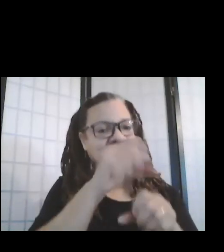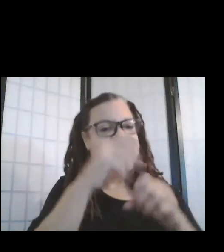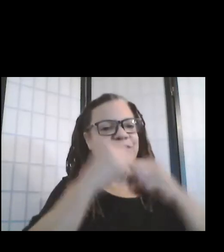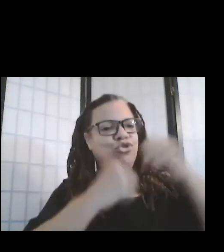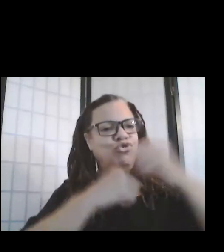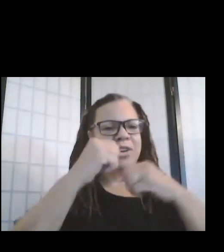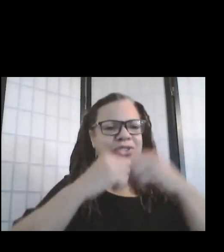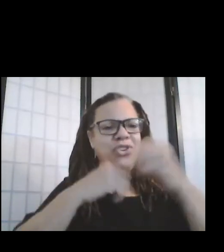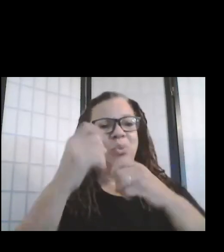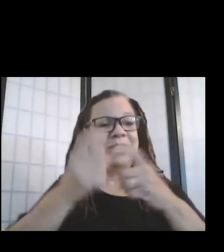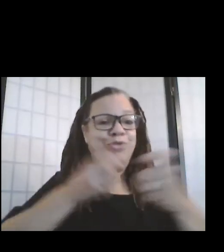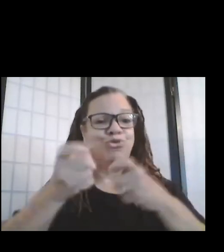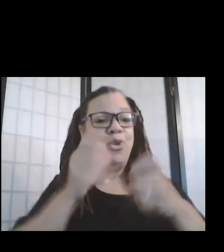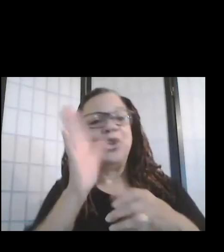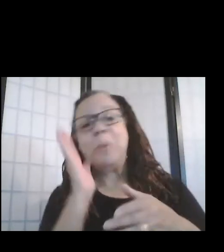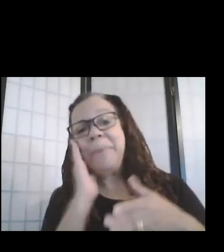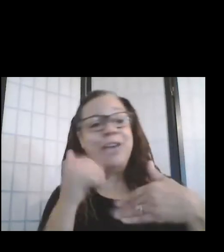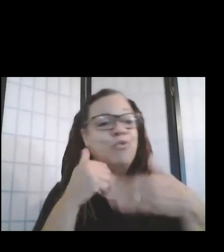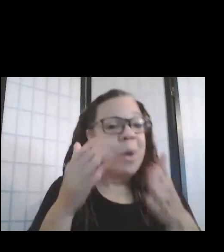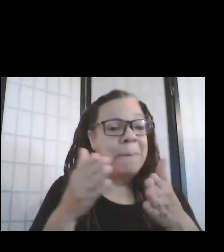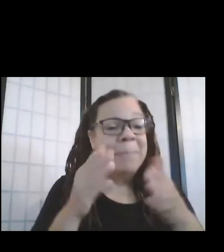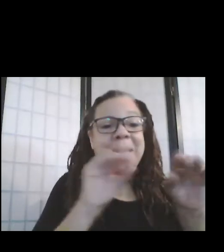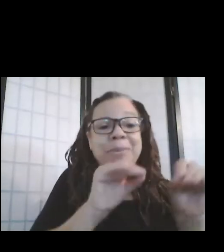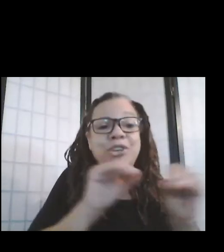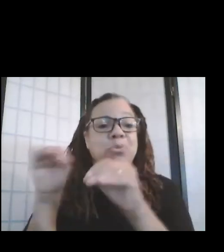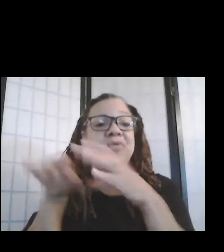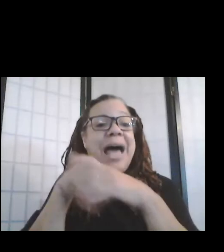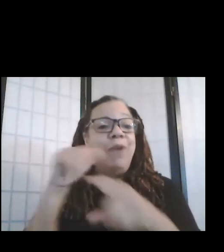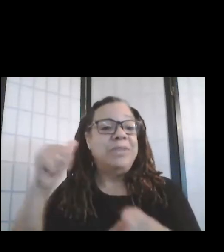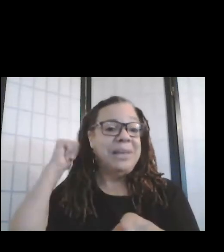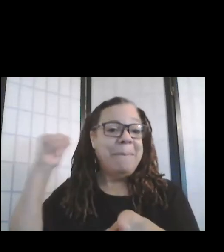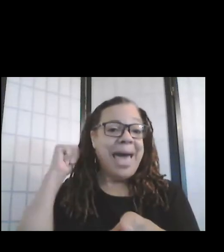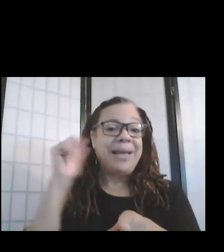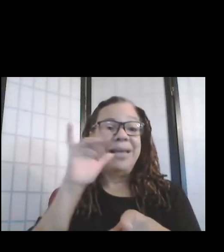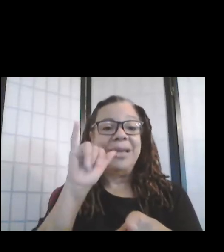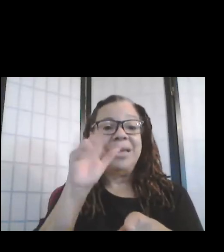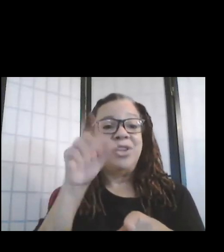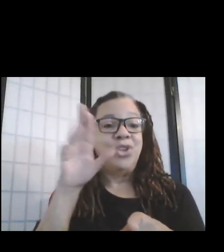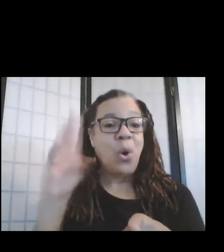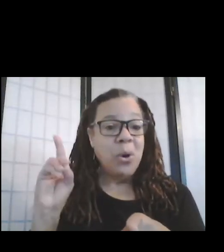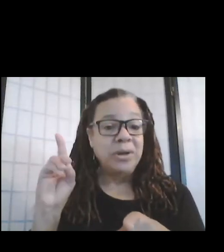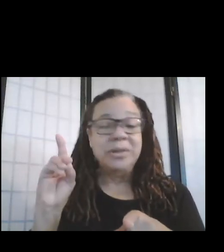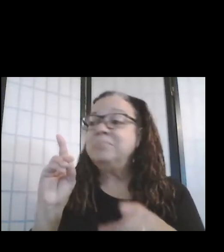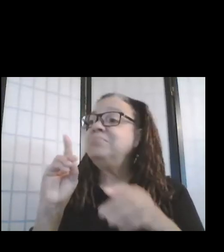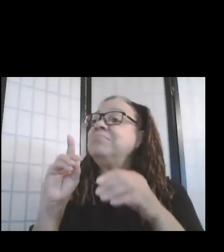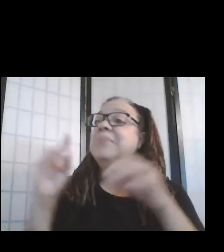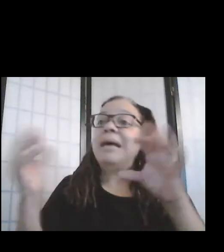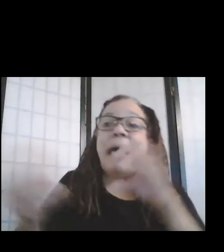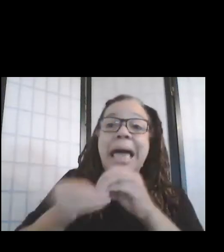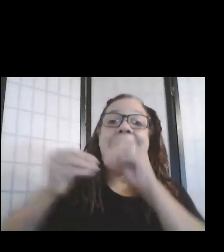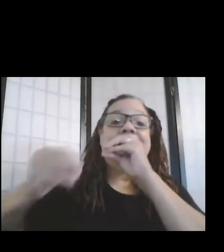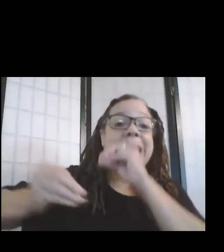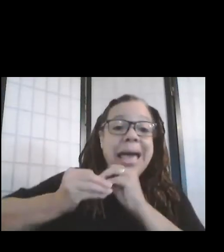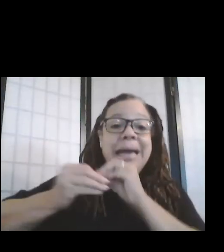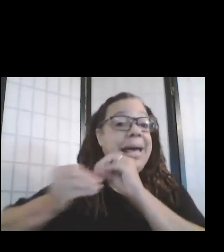taking over Lucy's bedroom. Maybe Lucy could move it out into the backyard, where it continued to expand. No